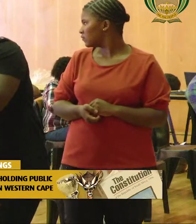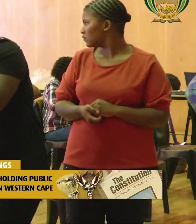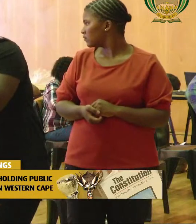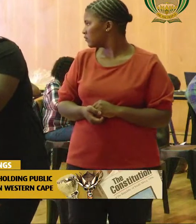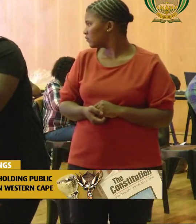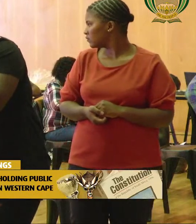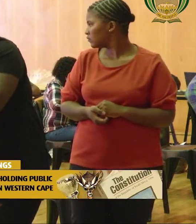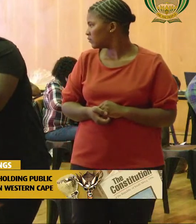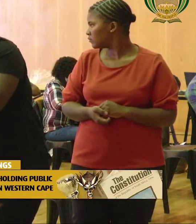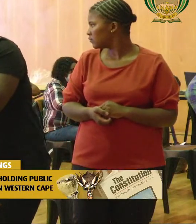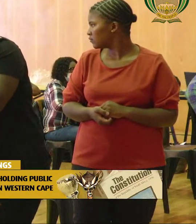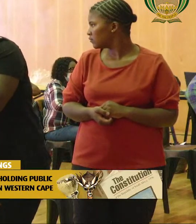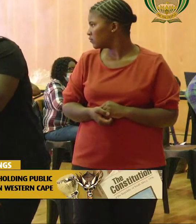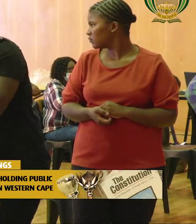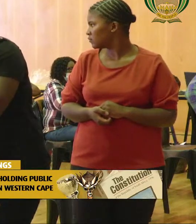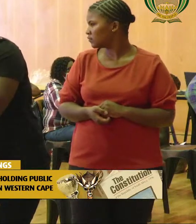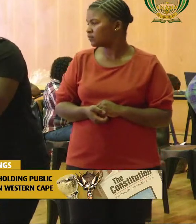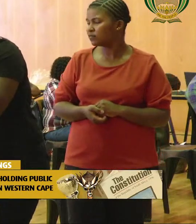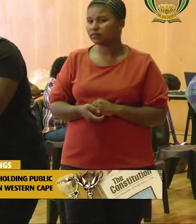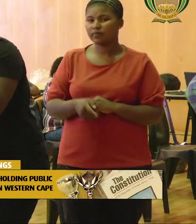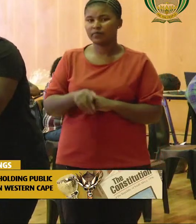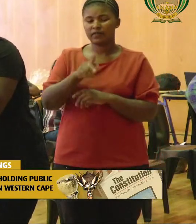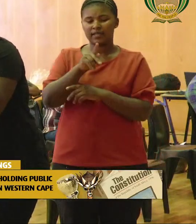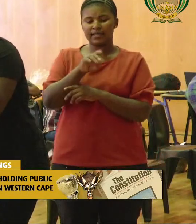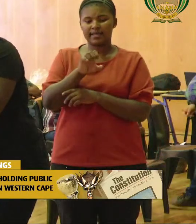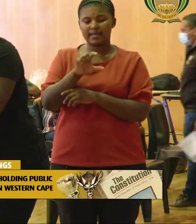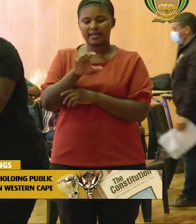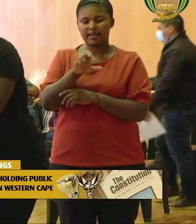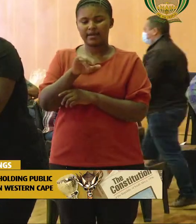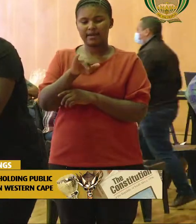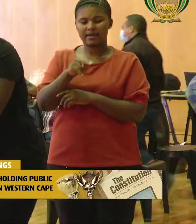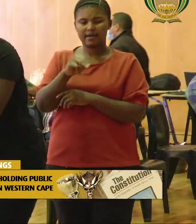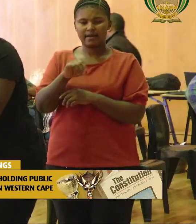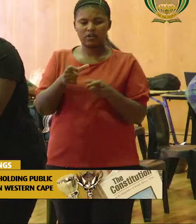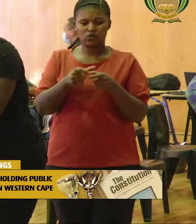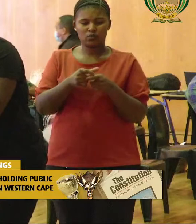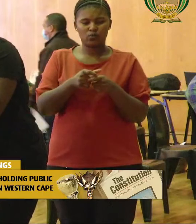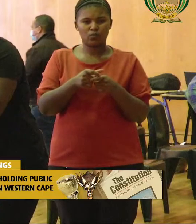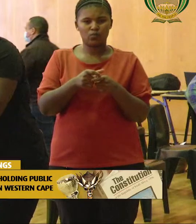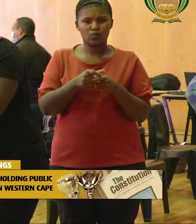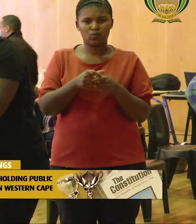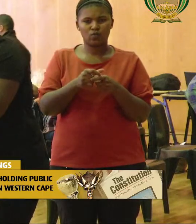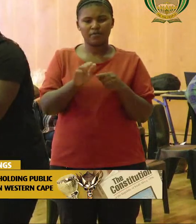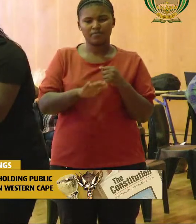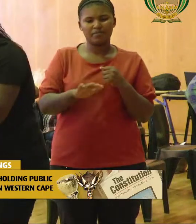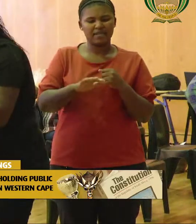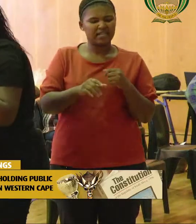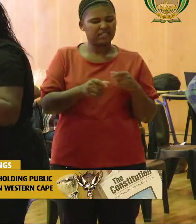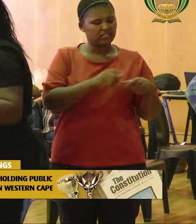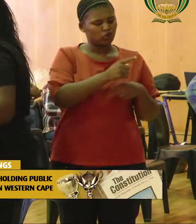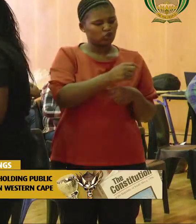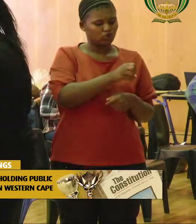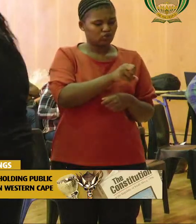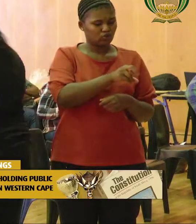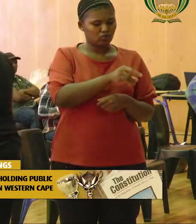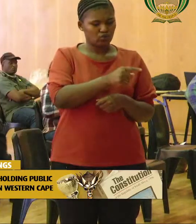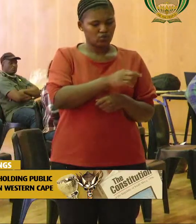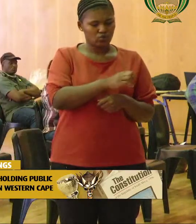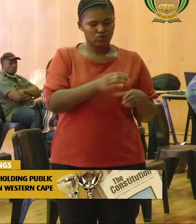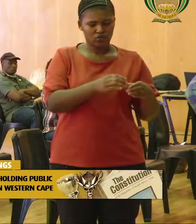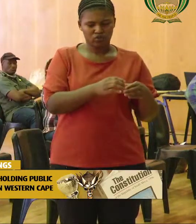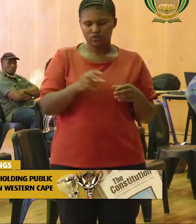Okay. So her name is Geraldine Dirk, and she comes from a small village between Knysna and George. Her issue is